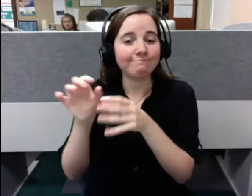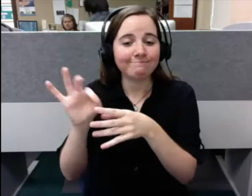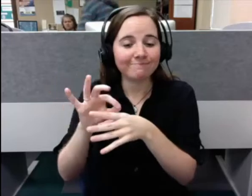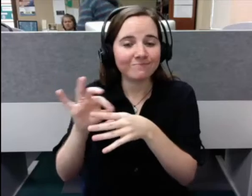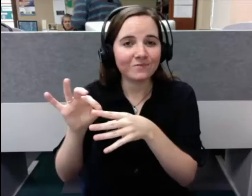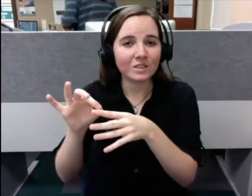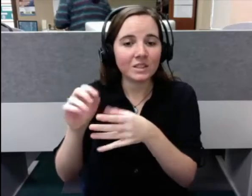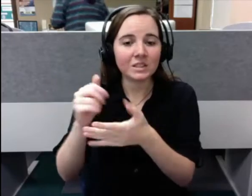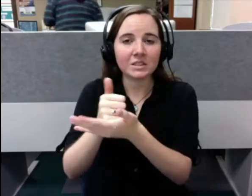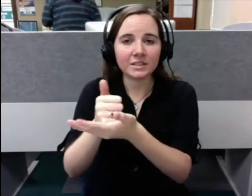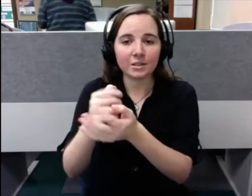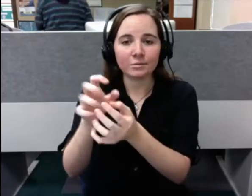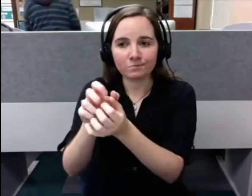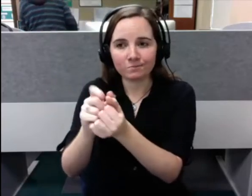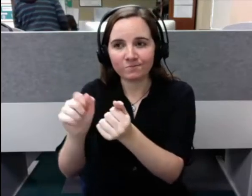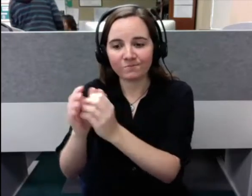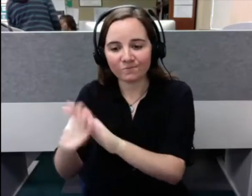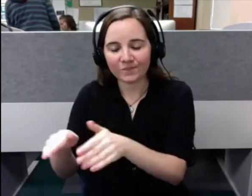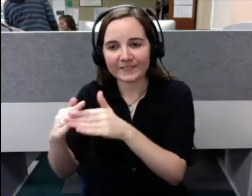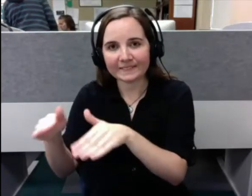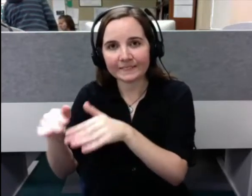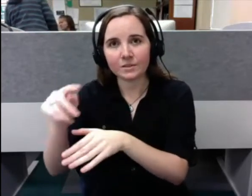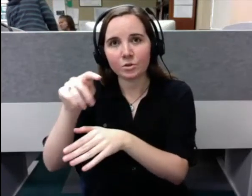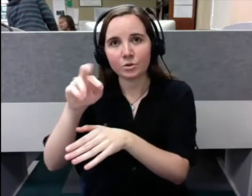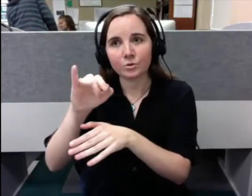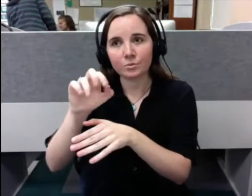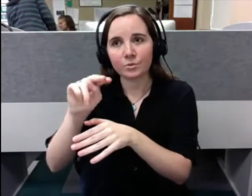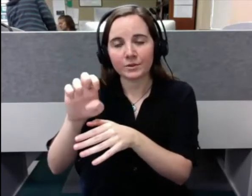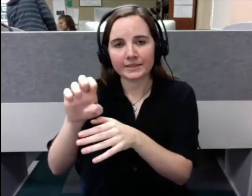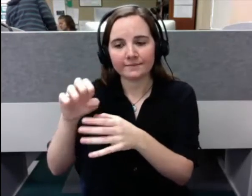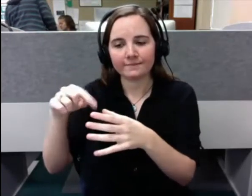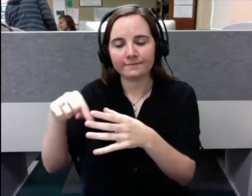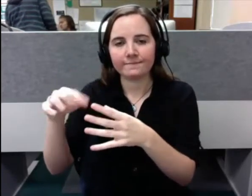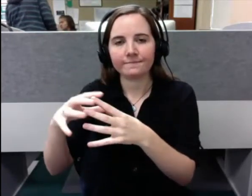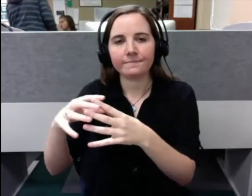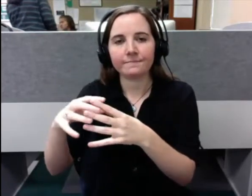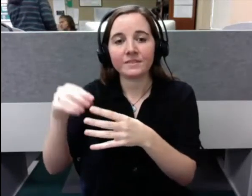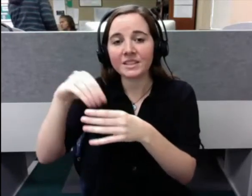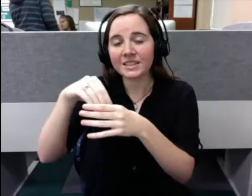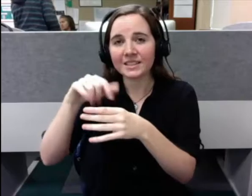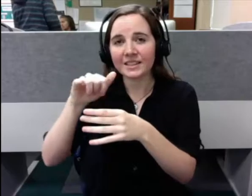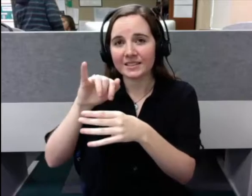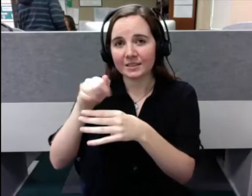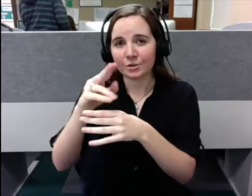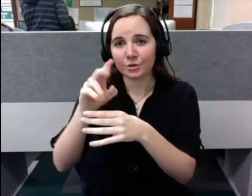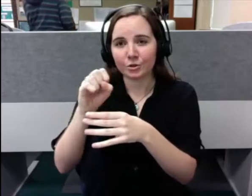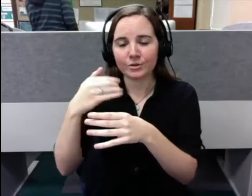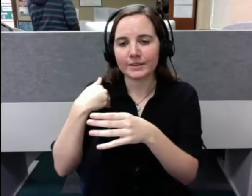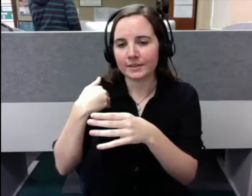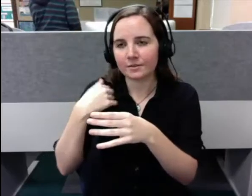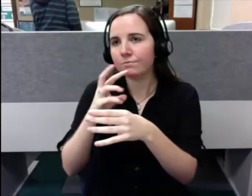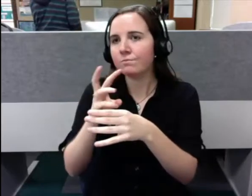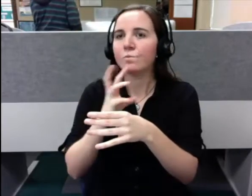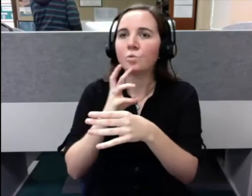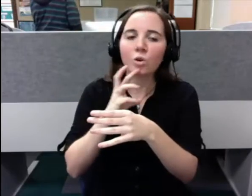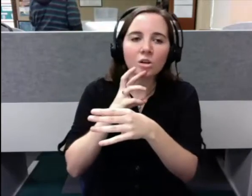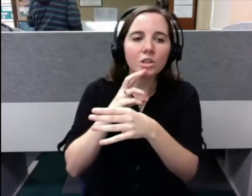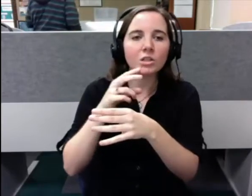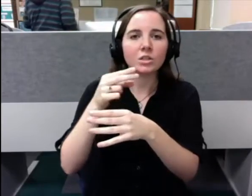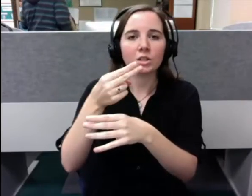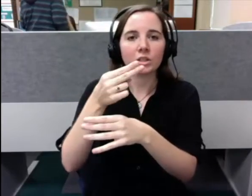be designed to help you break down proteins. In gastric juice, we're going to find general water, we're going to